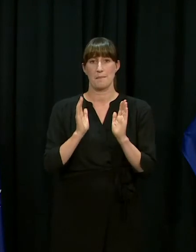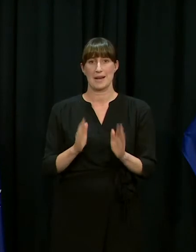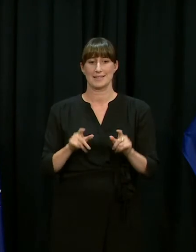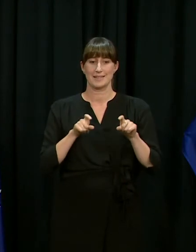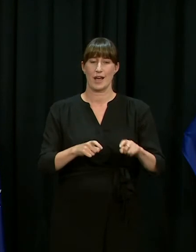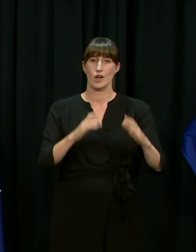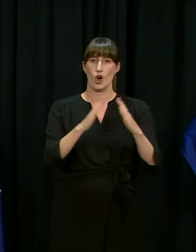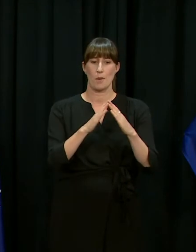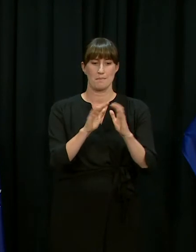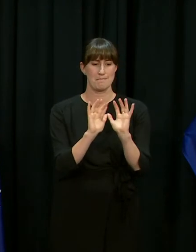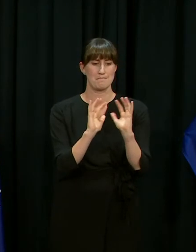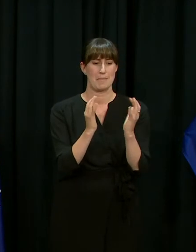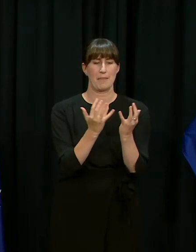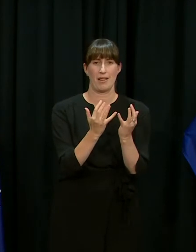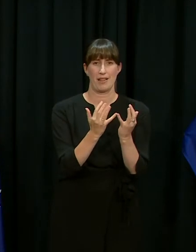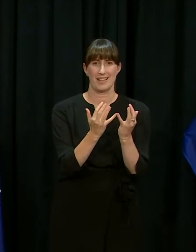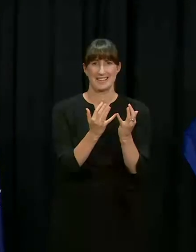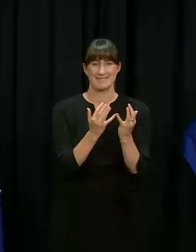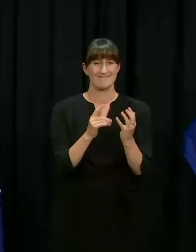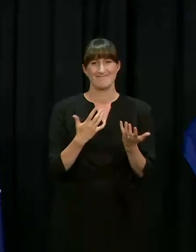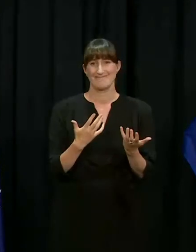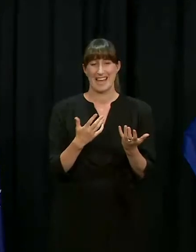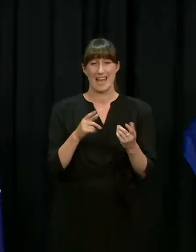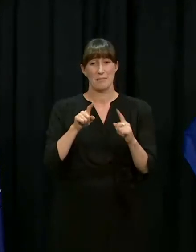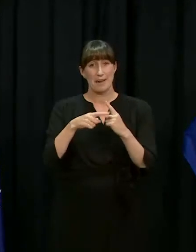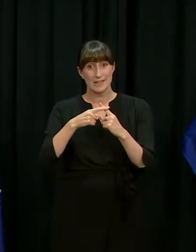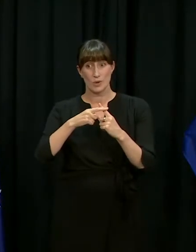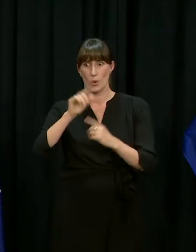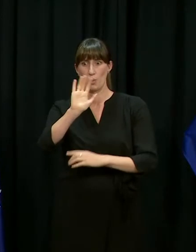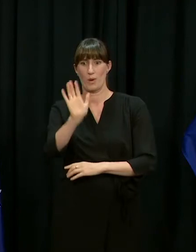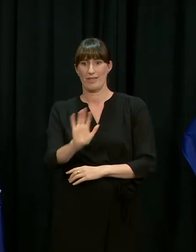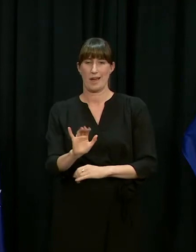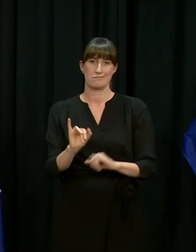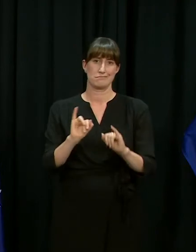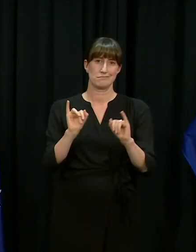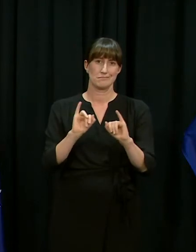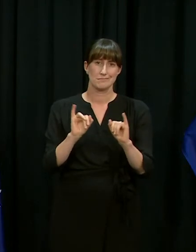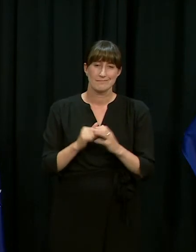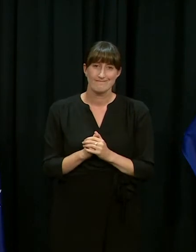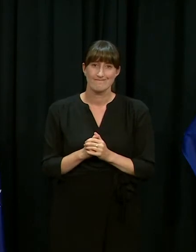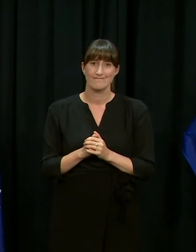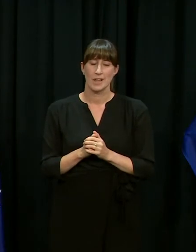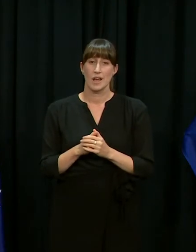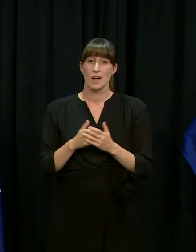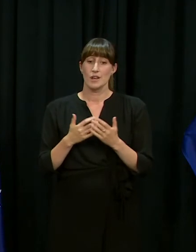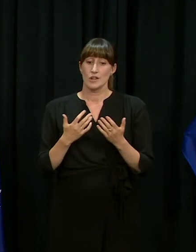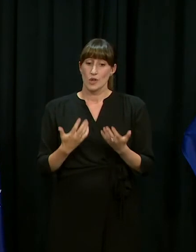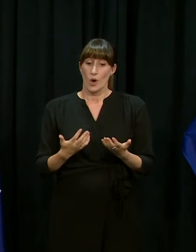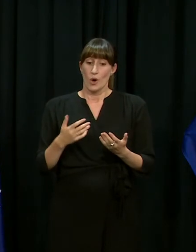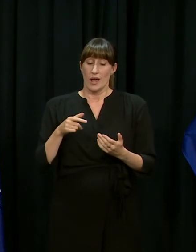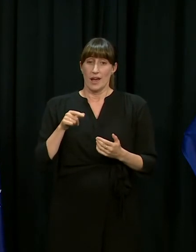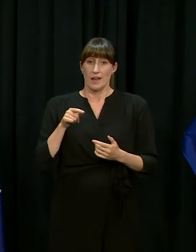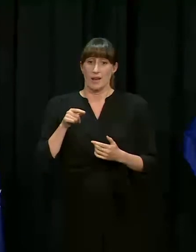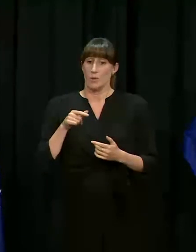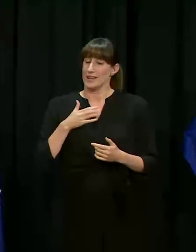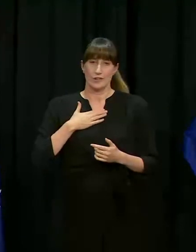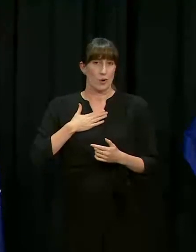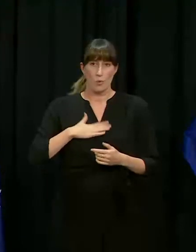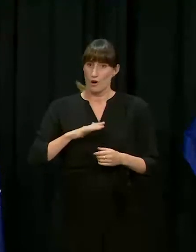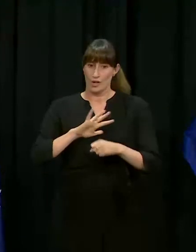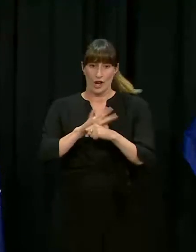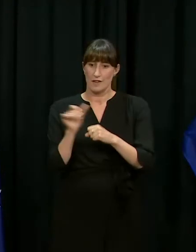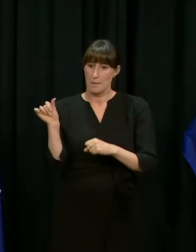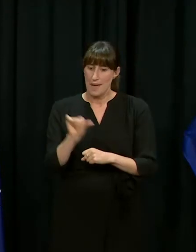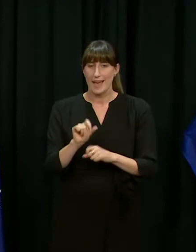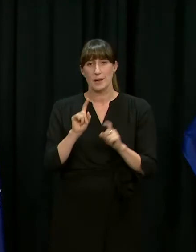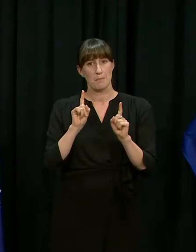While the re-emergence of COVID in our community is something no one wanted, it is something that we had planned for. When the source of a case is